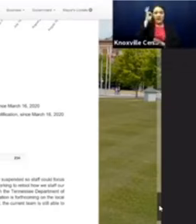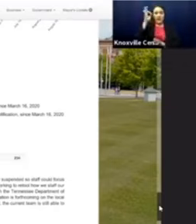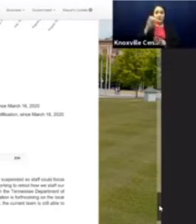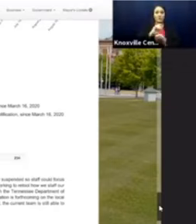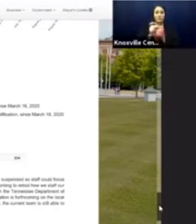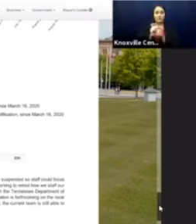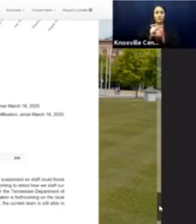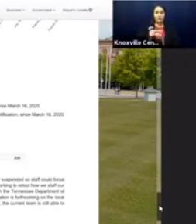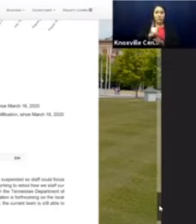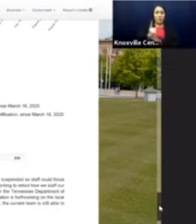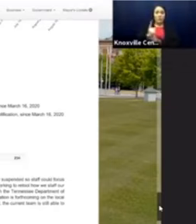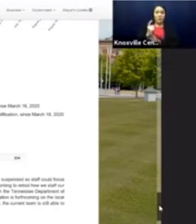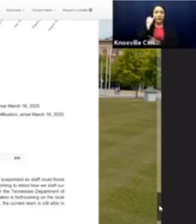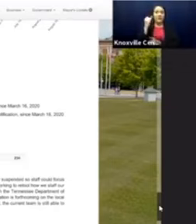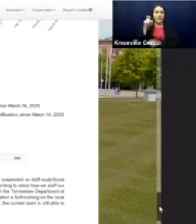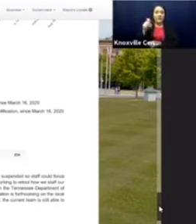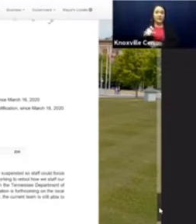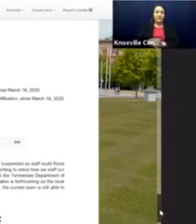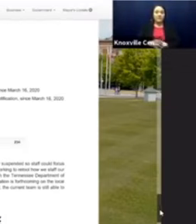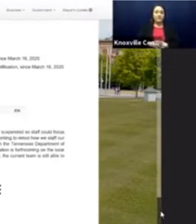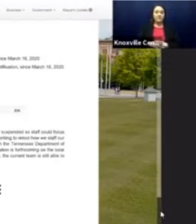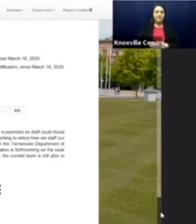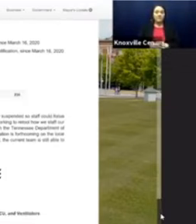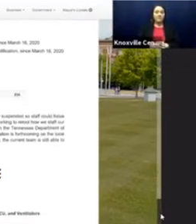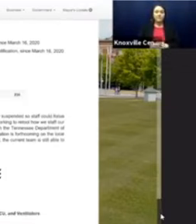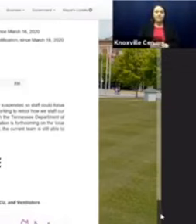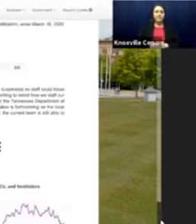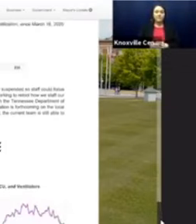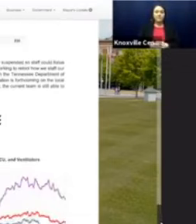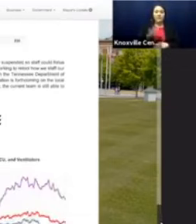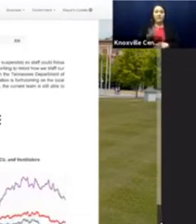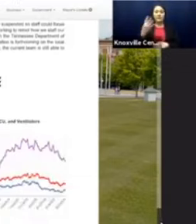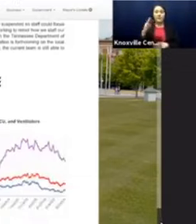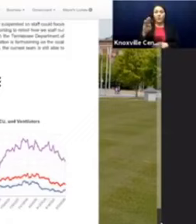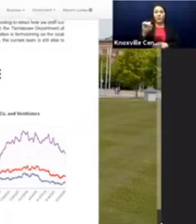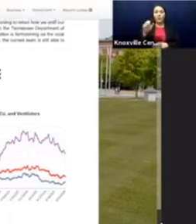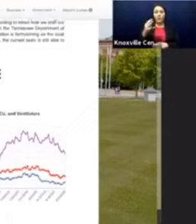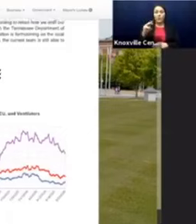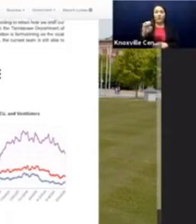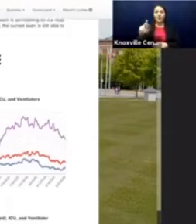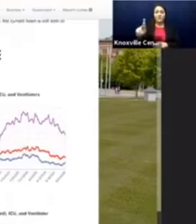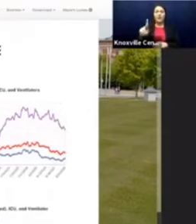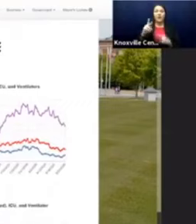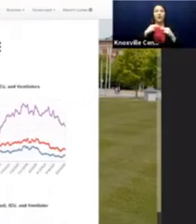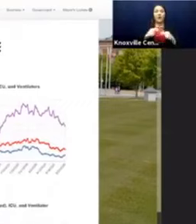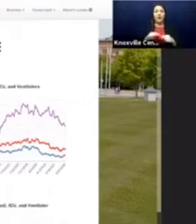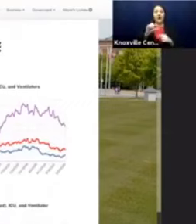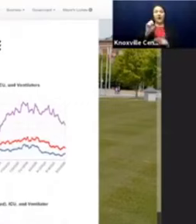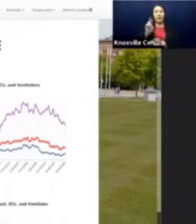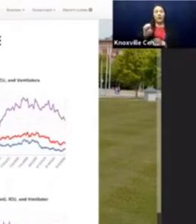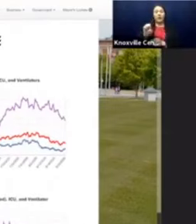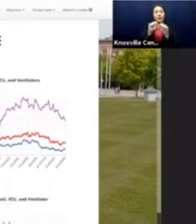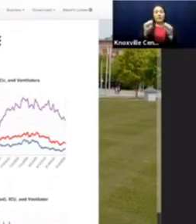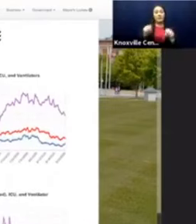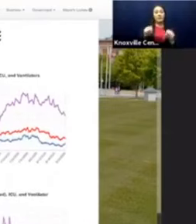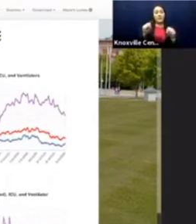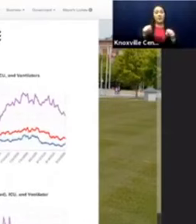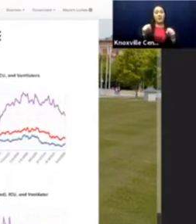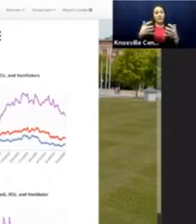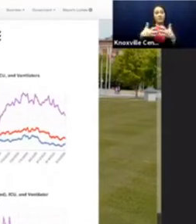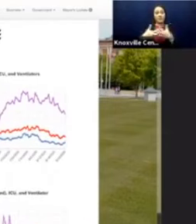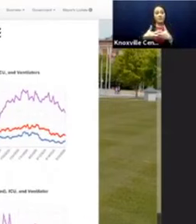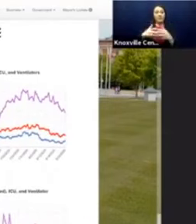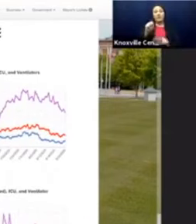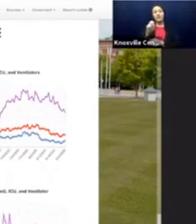changes if our situation evolves. Our fourth benchmark, healthcare system capabilities remain with current and forecasted